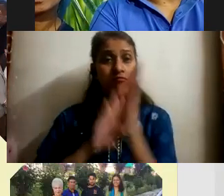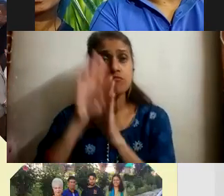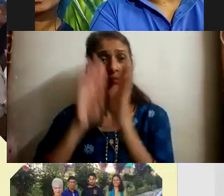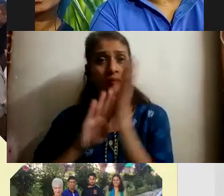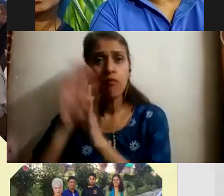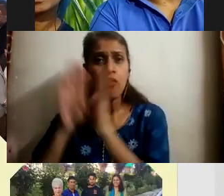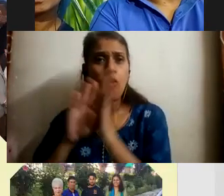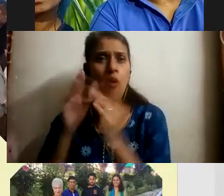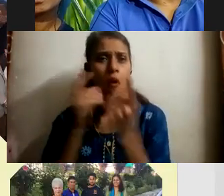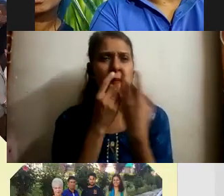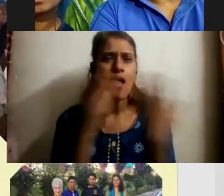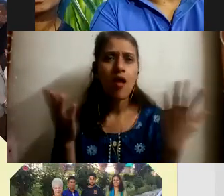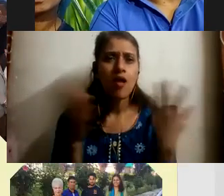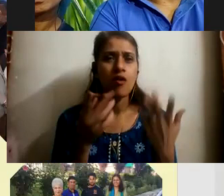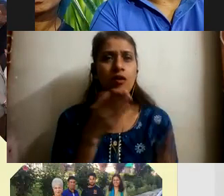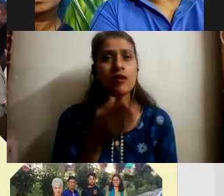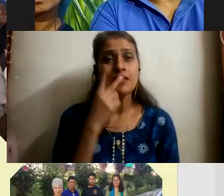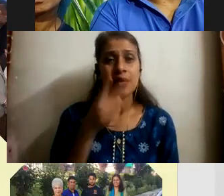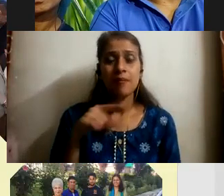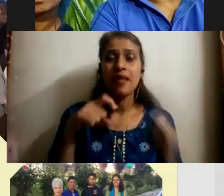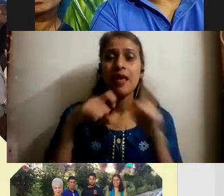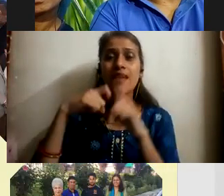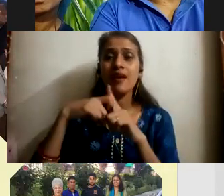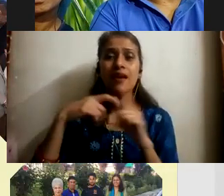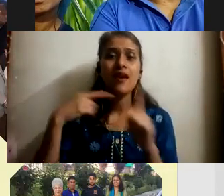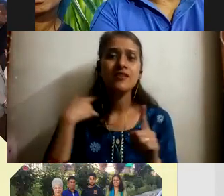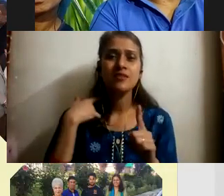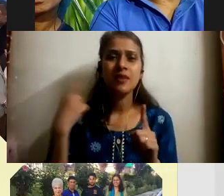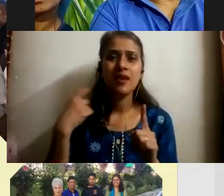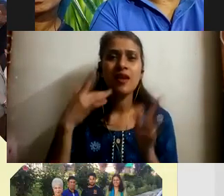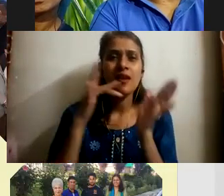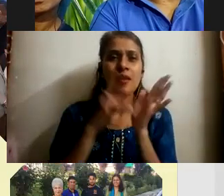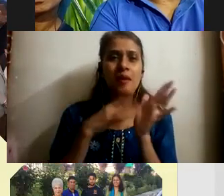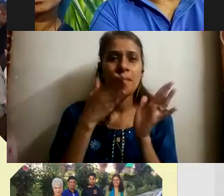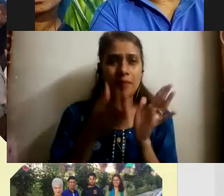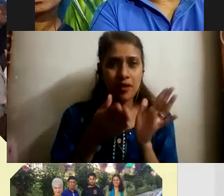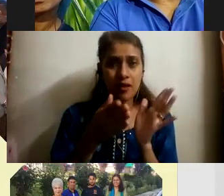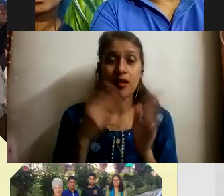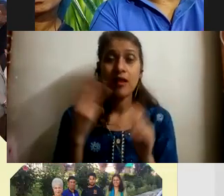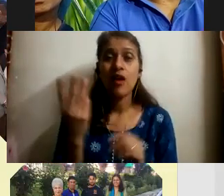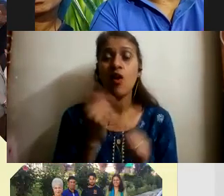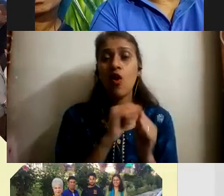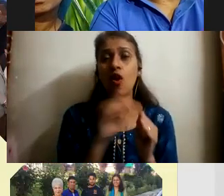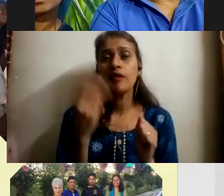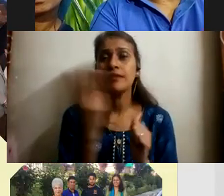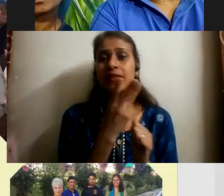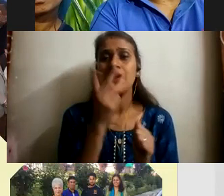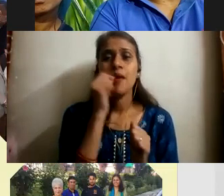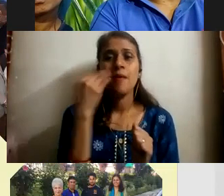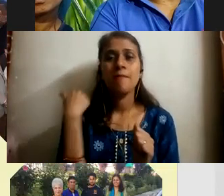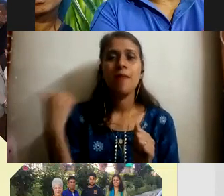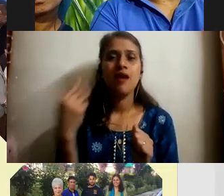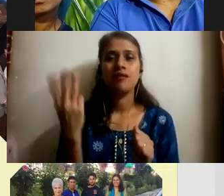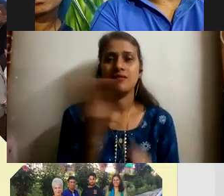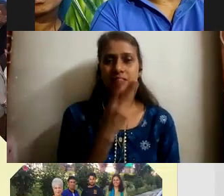he employs more than 45 people in Kashmir. He's an artisan. All three brothers are challenged with